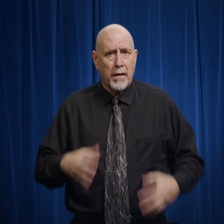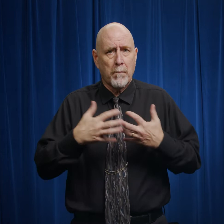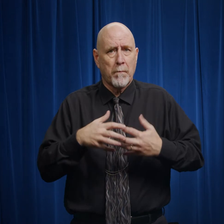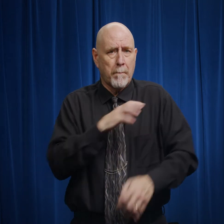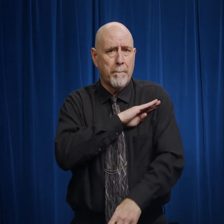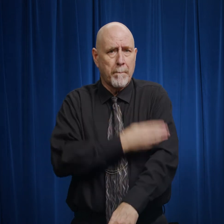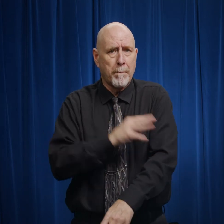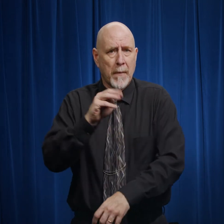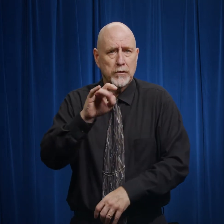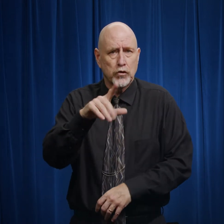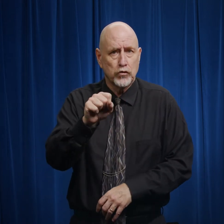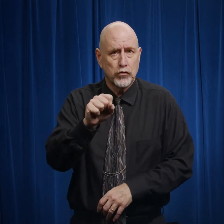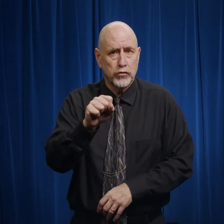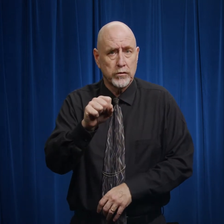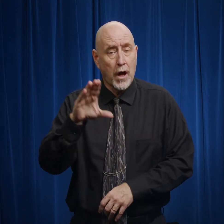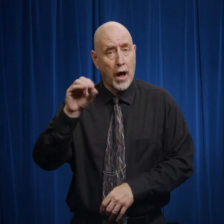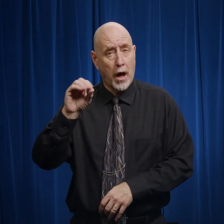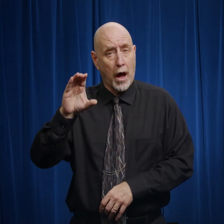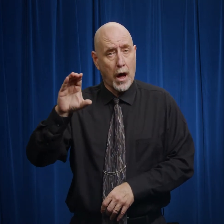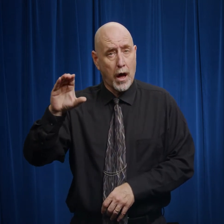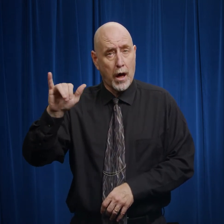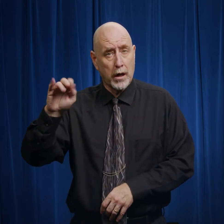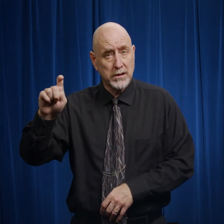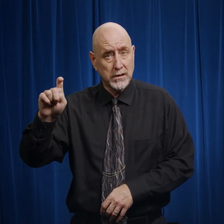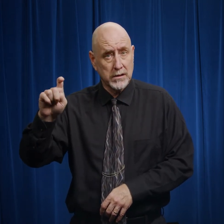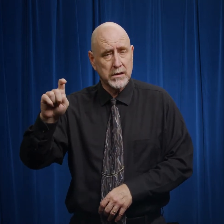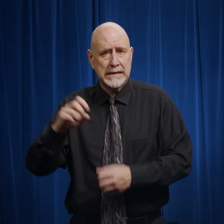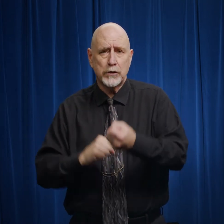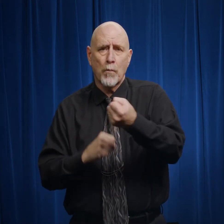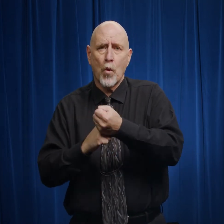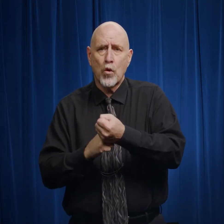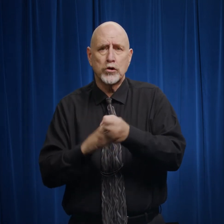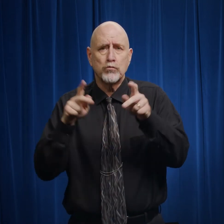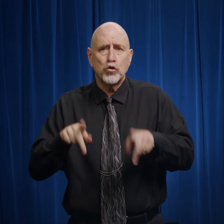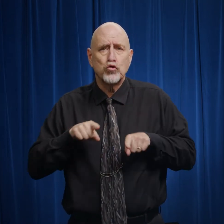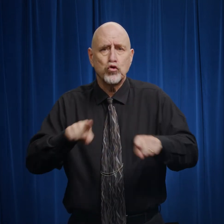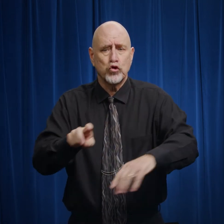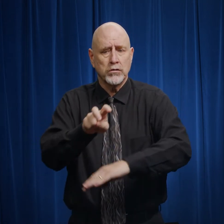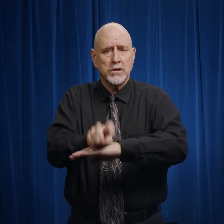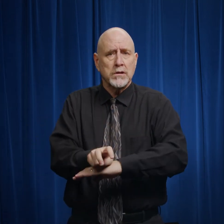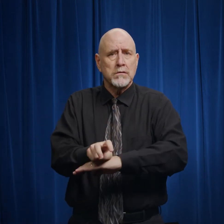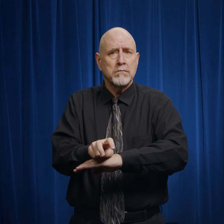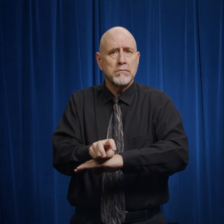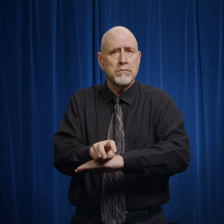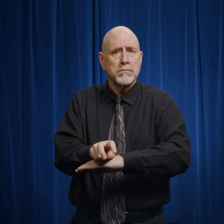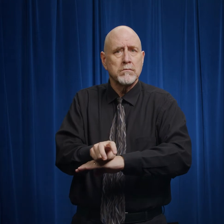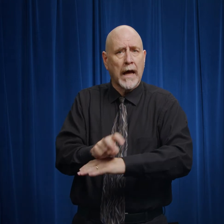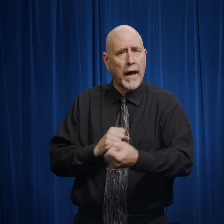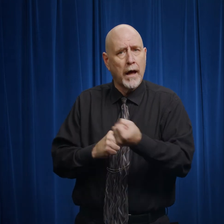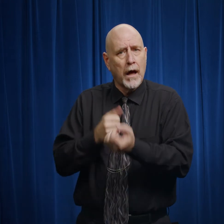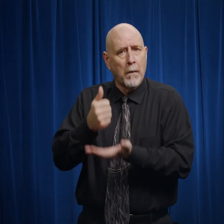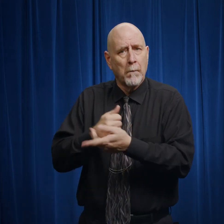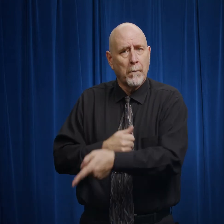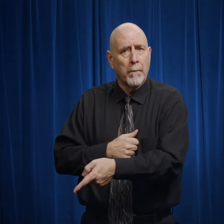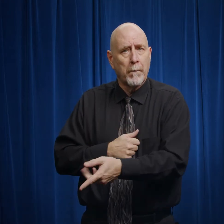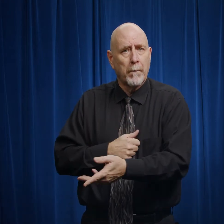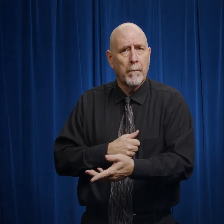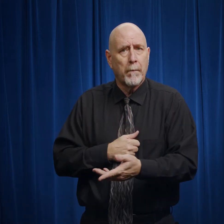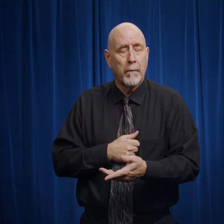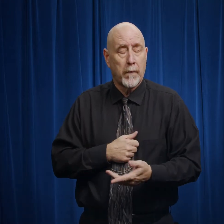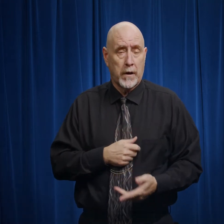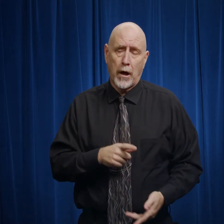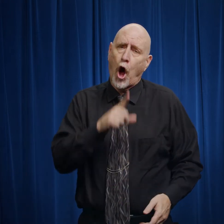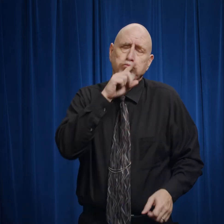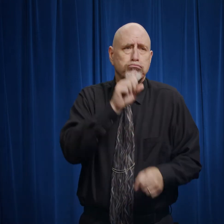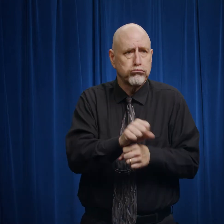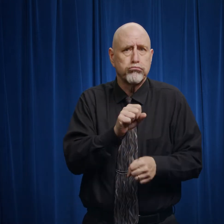The coccyx also functions to support and stabilize a person while he or she is in a sitting